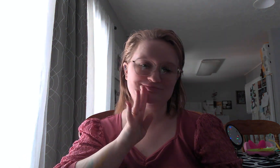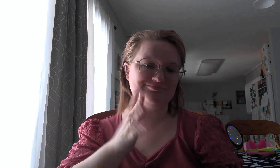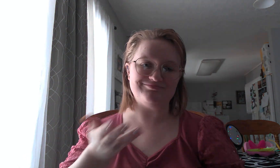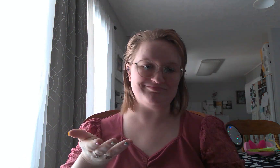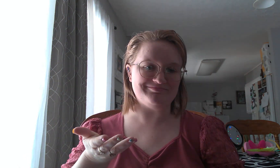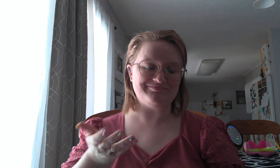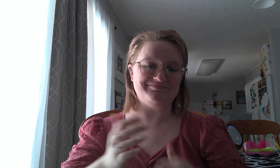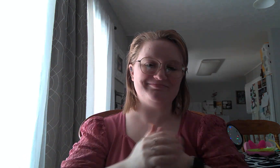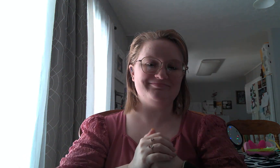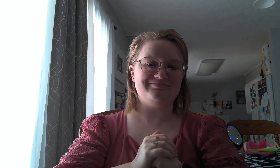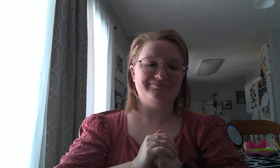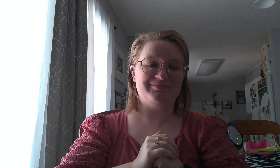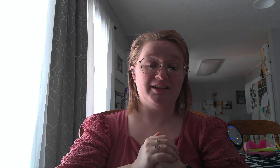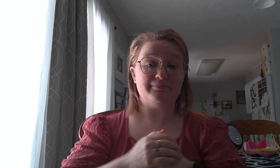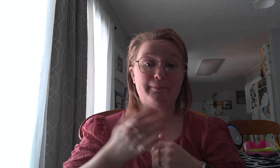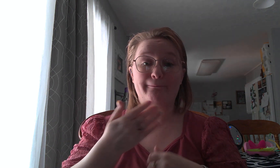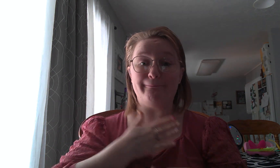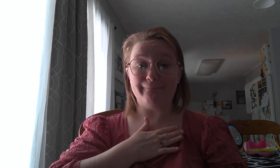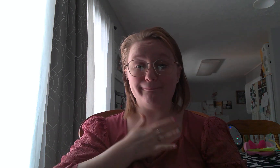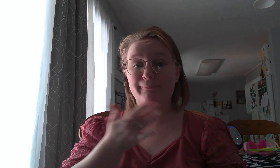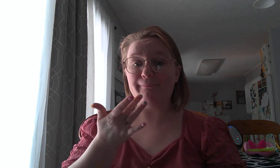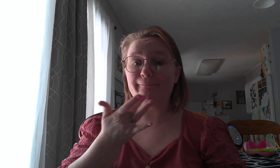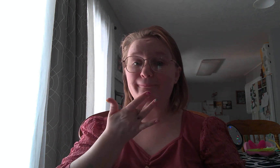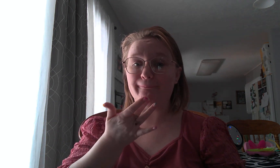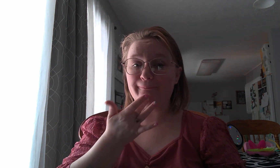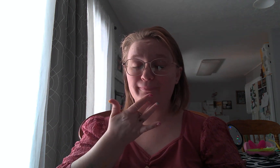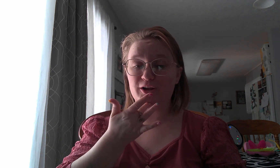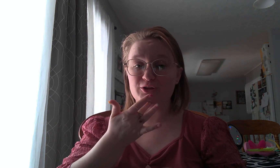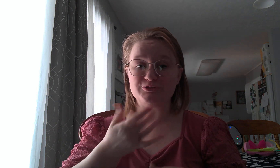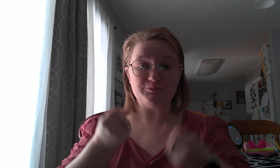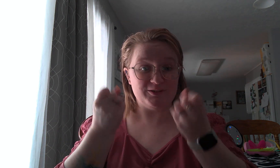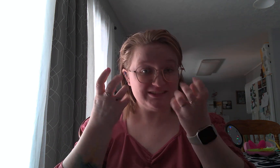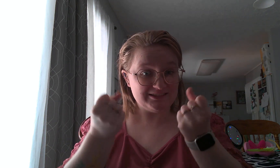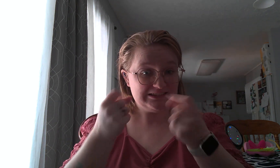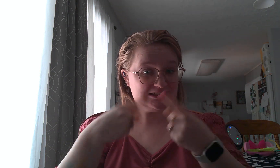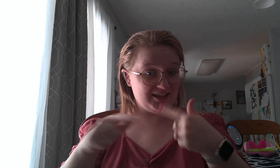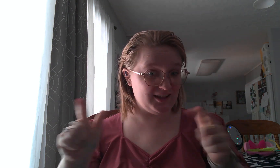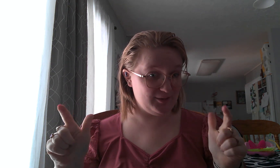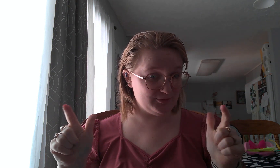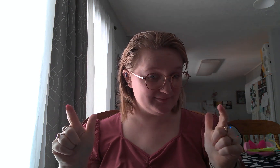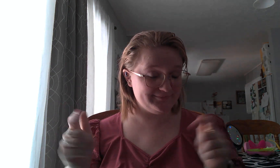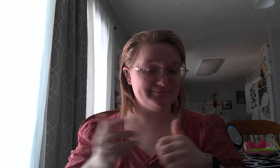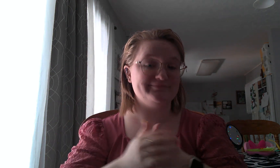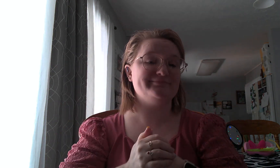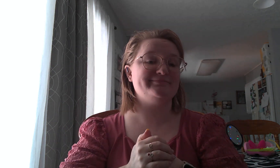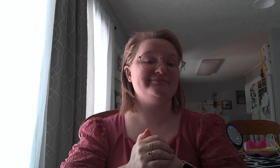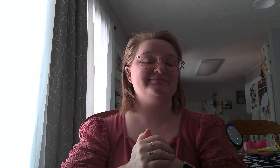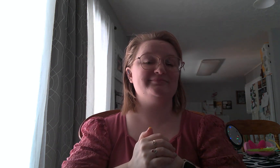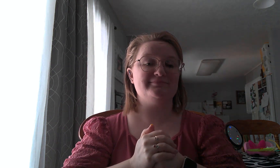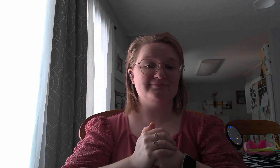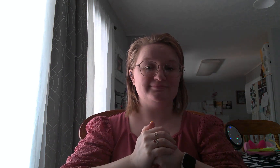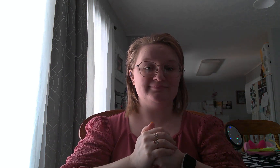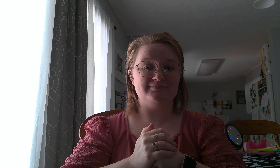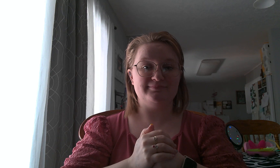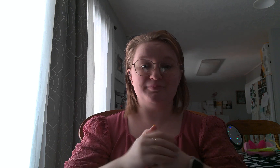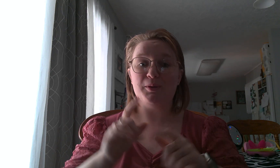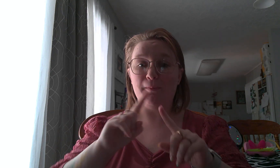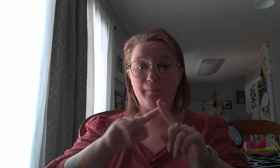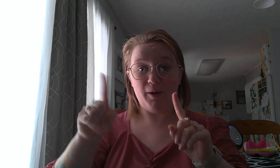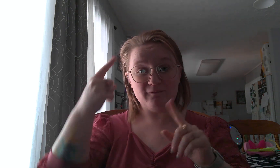I am hard of hearing, and I do not use my voice. I prefer to use American Sign Language.